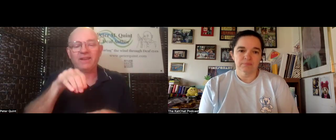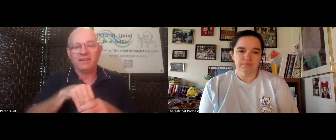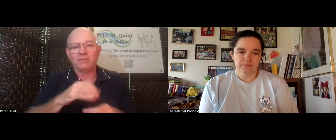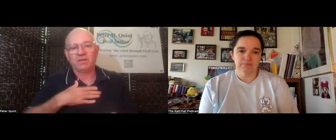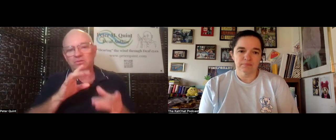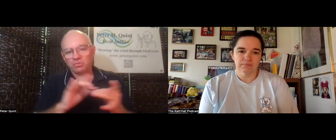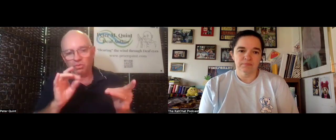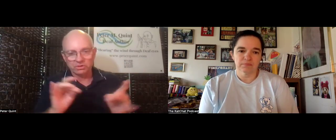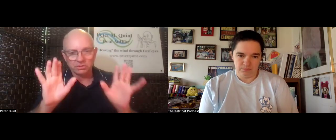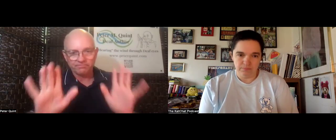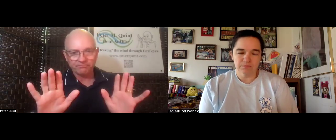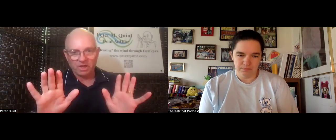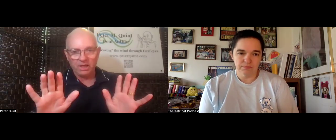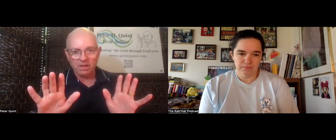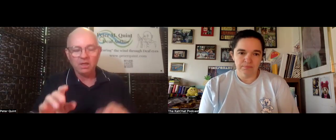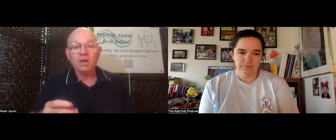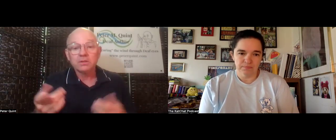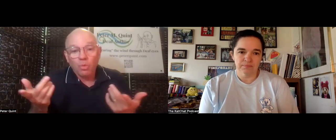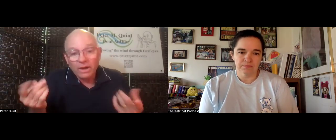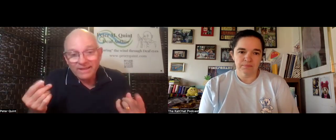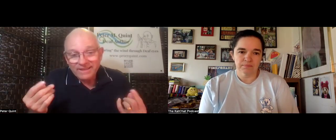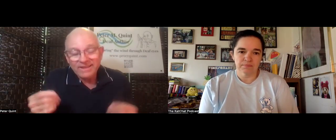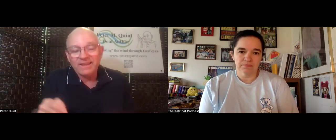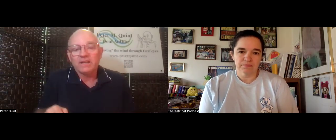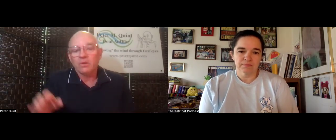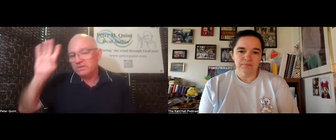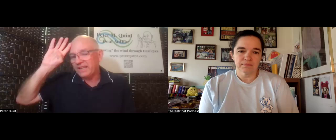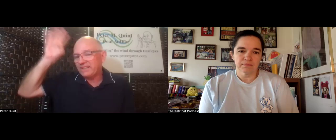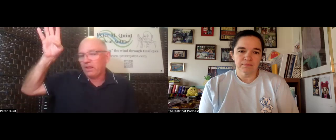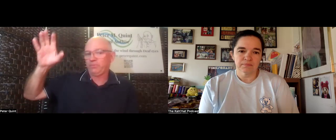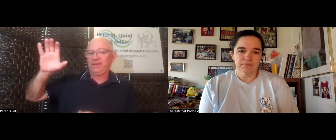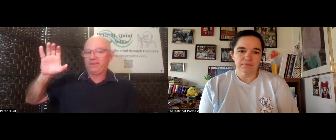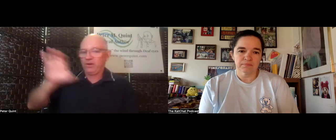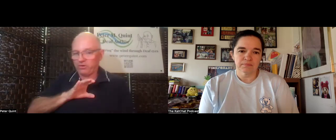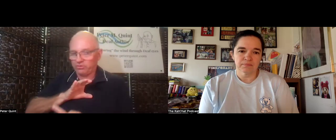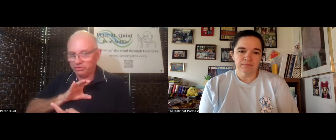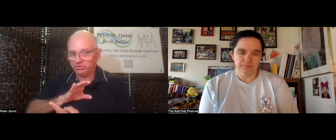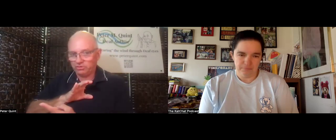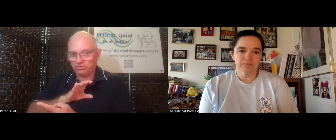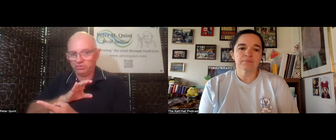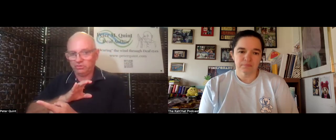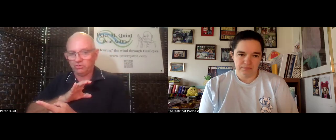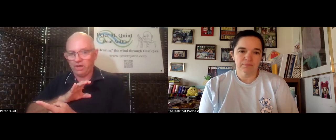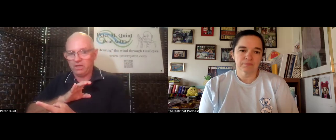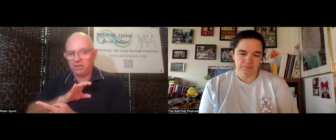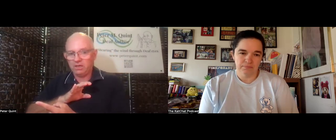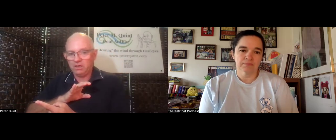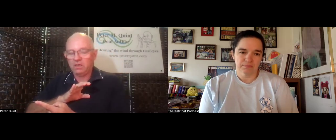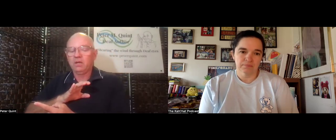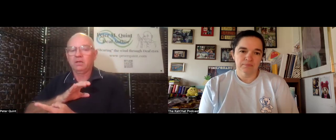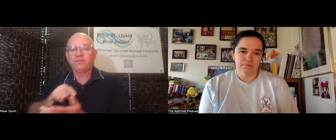represent that in my okay. So what I did was I developed characters.